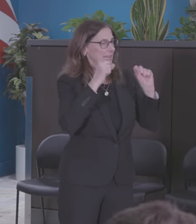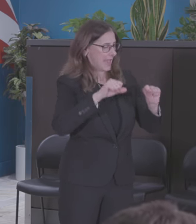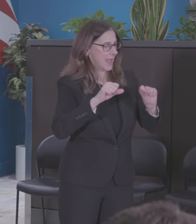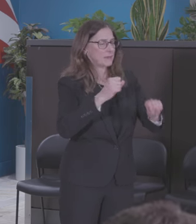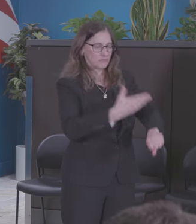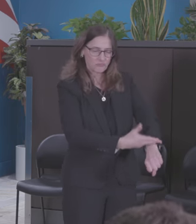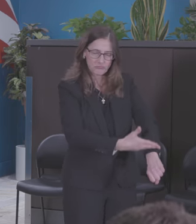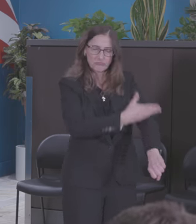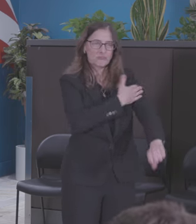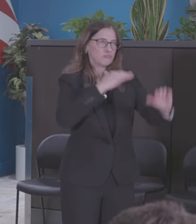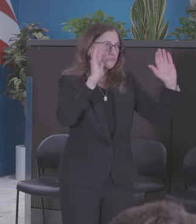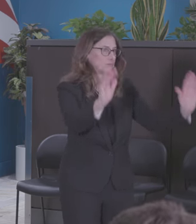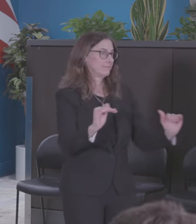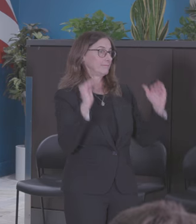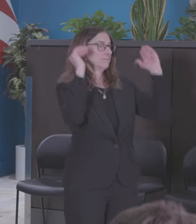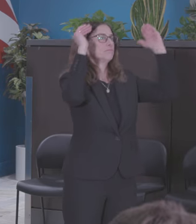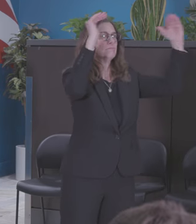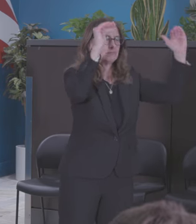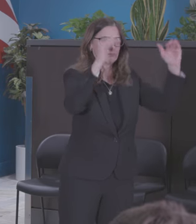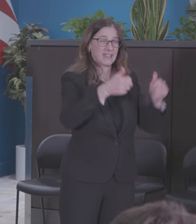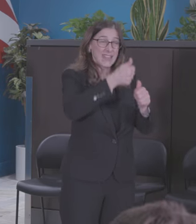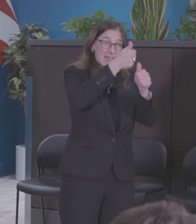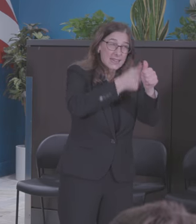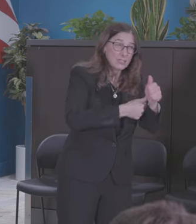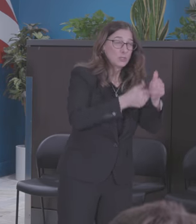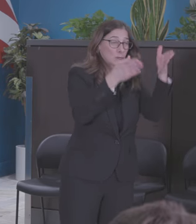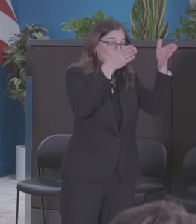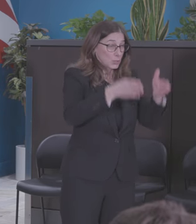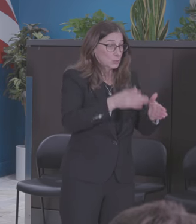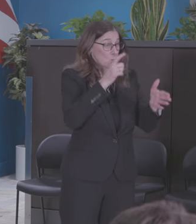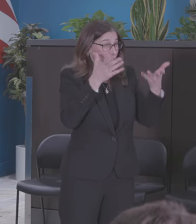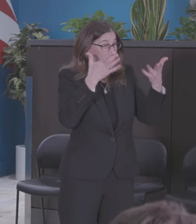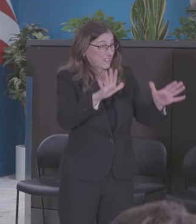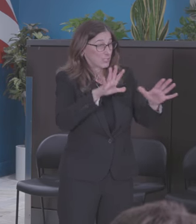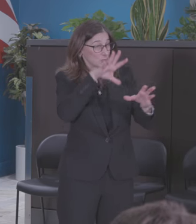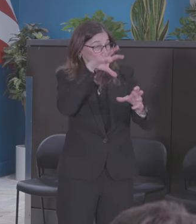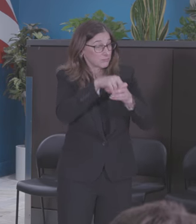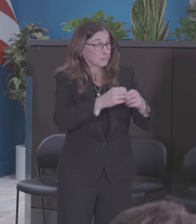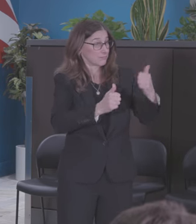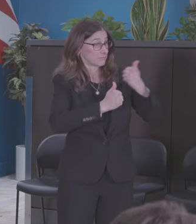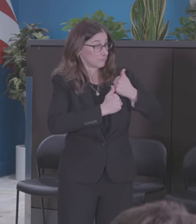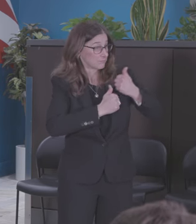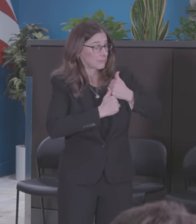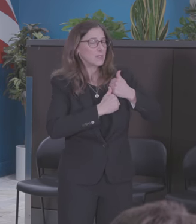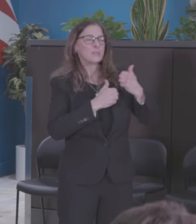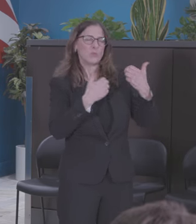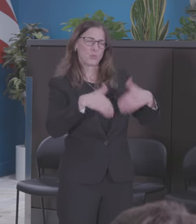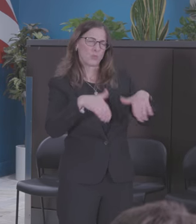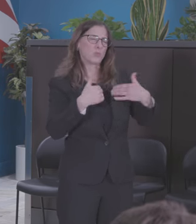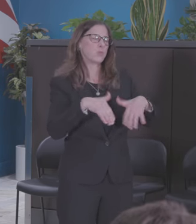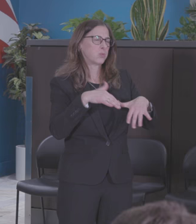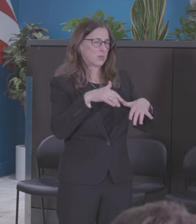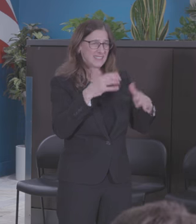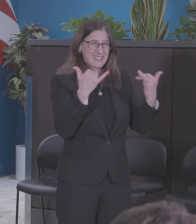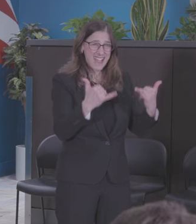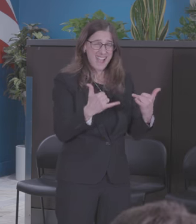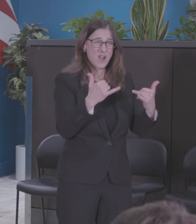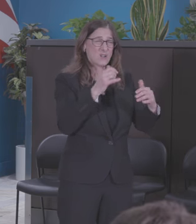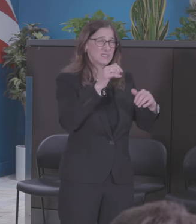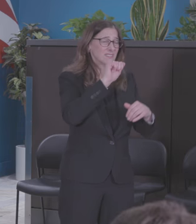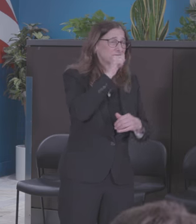the care and the support they so deeply earned. And one of the first things we talked about when